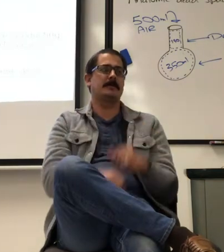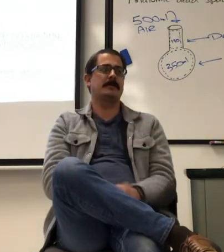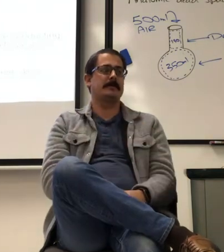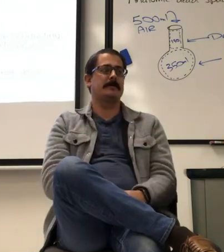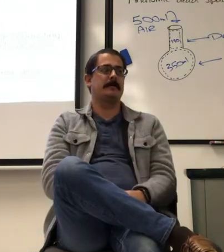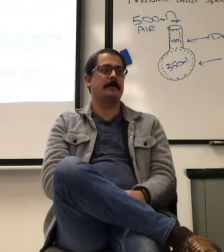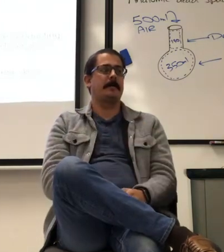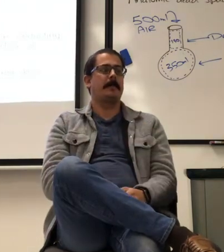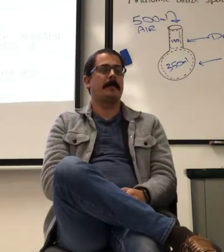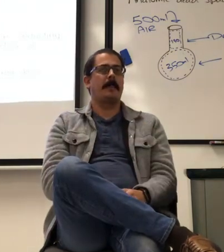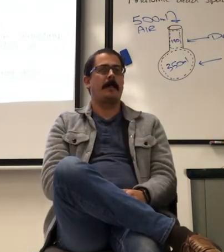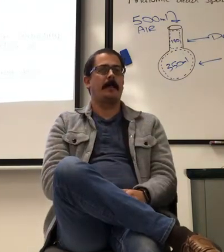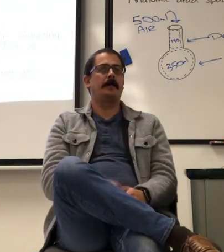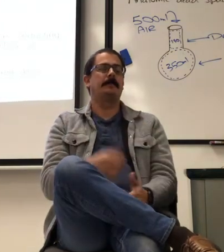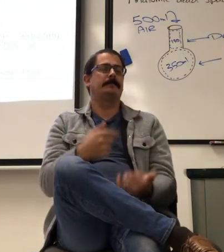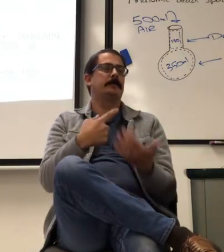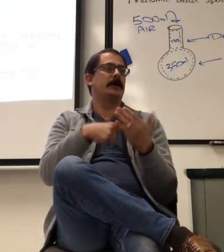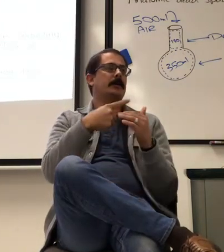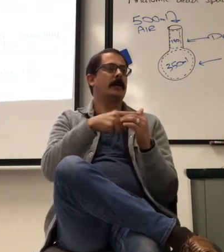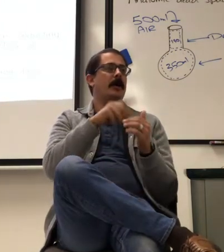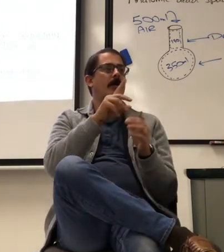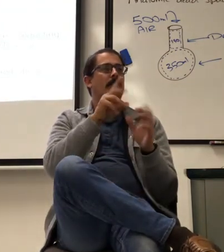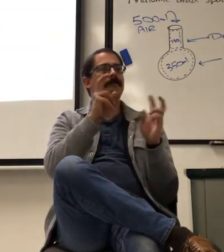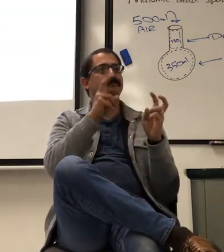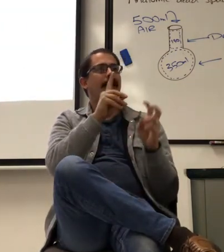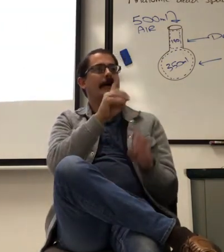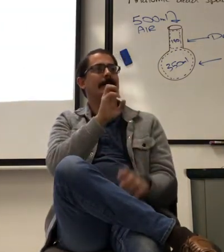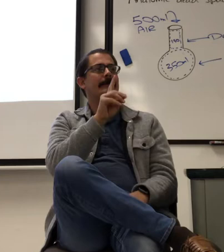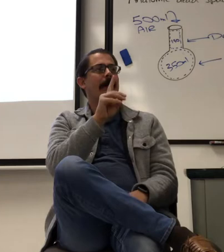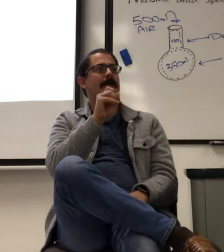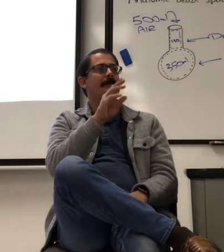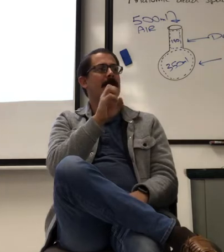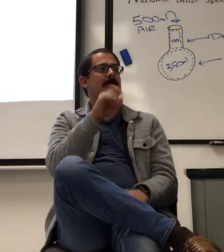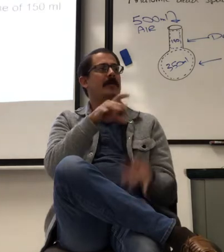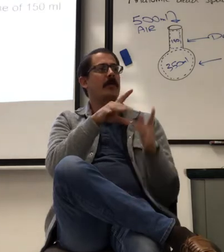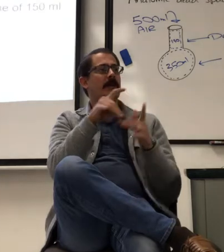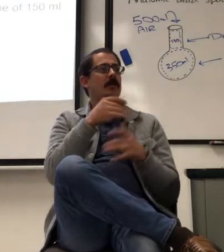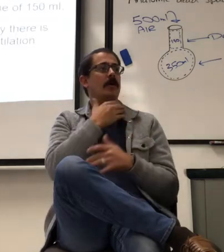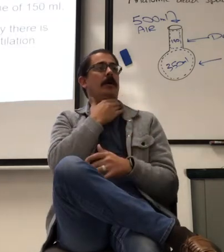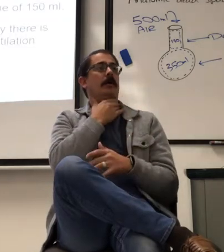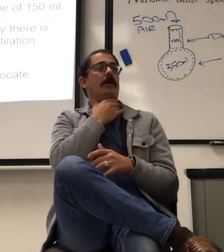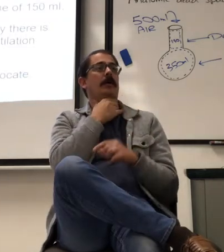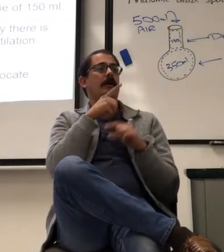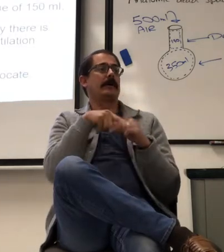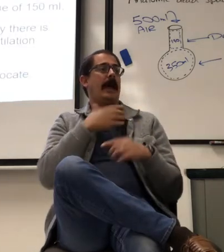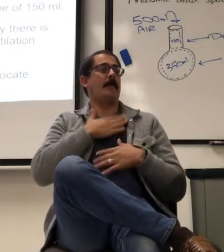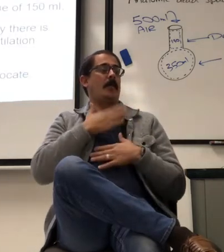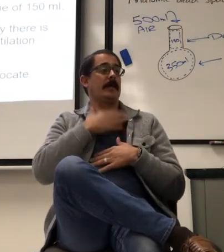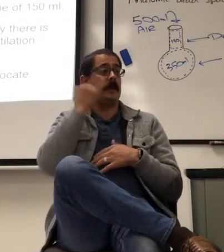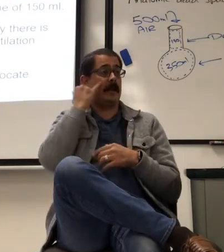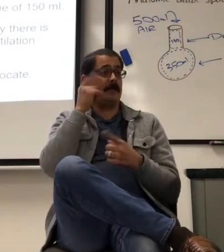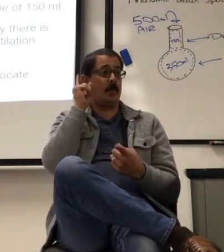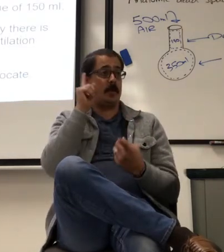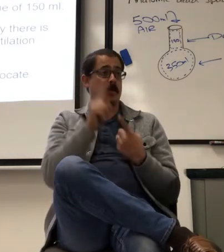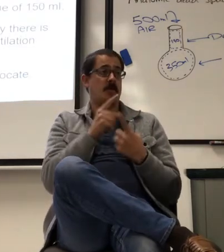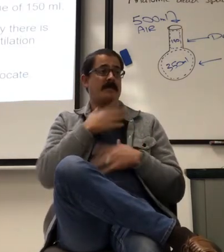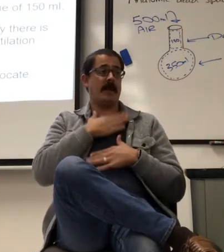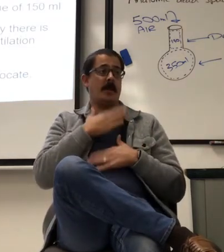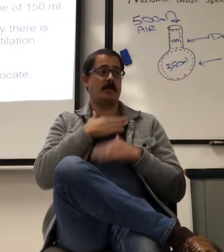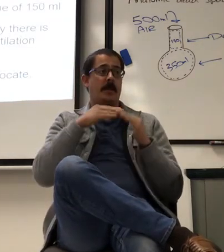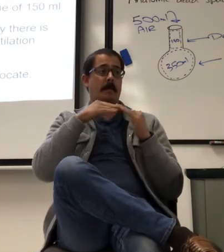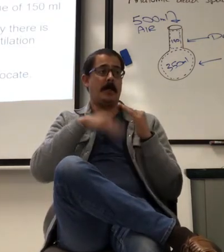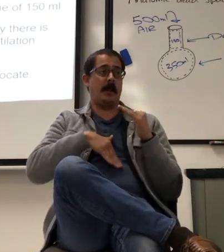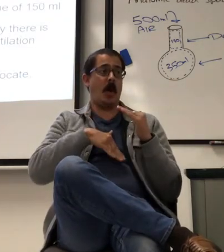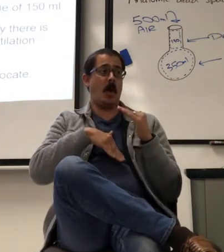about dead space and how it can lead to suffocation. If we reduce the ventilation below that of dead